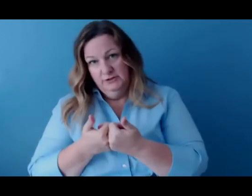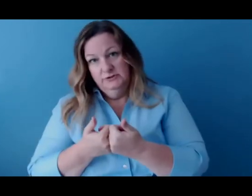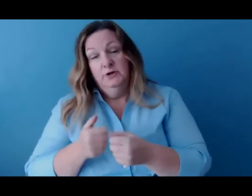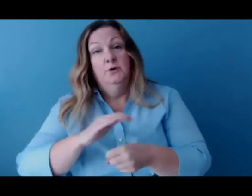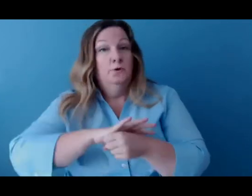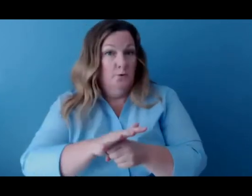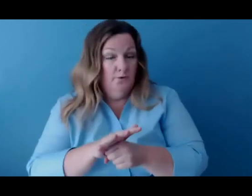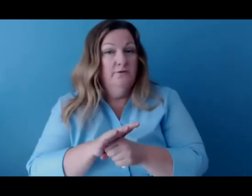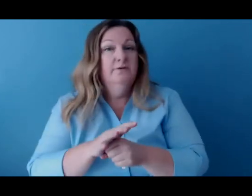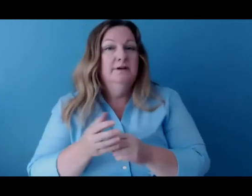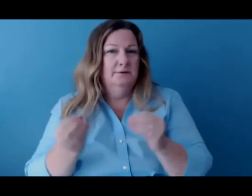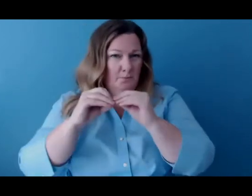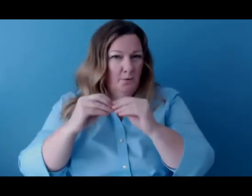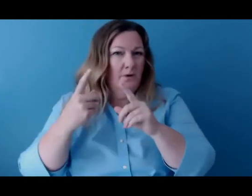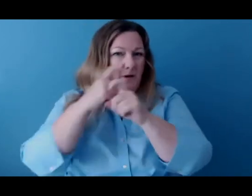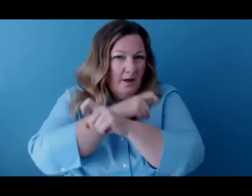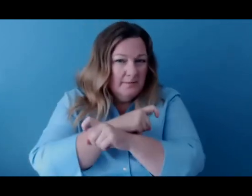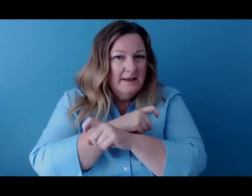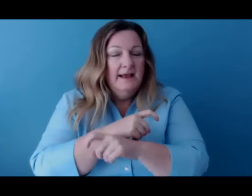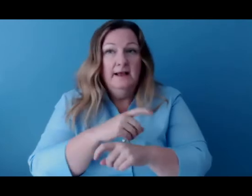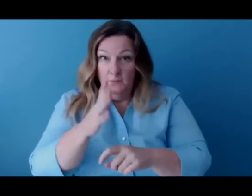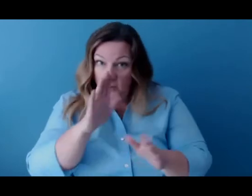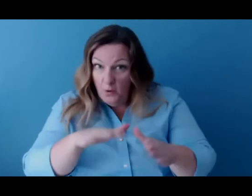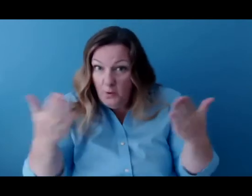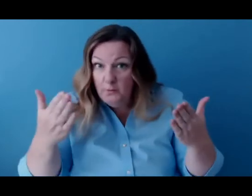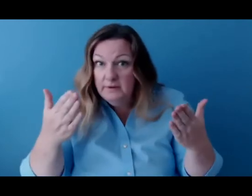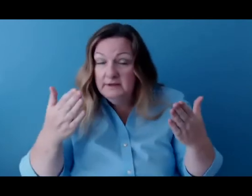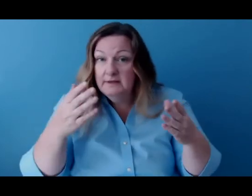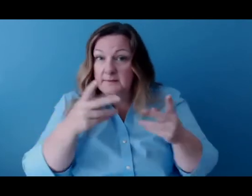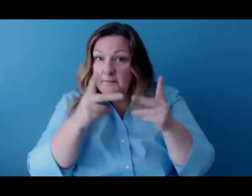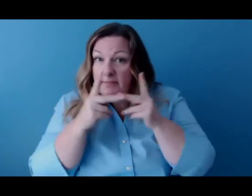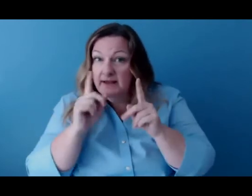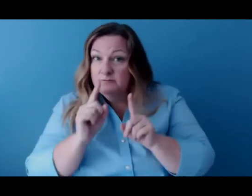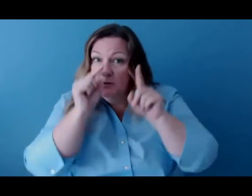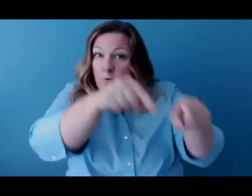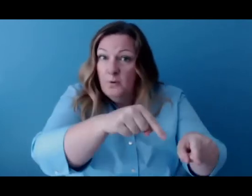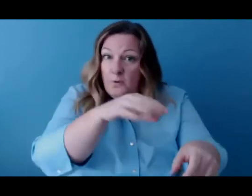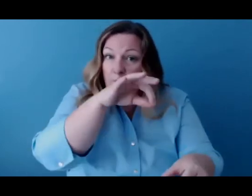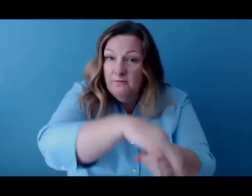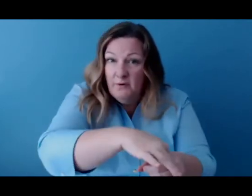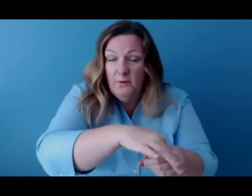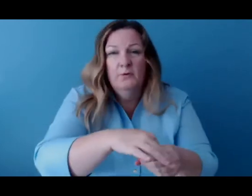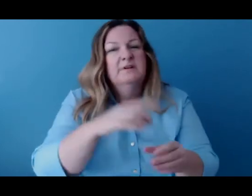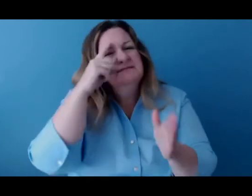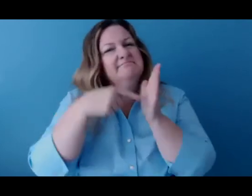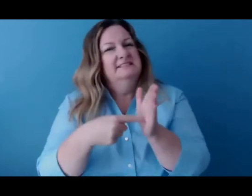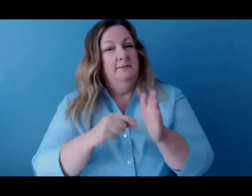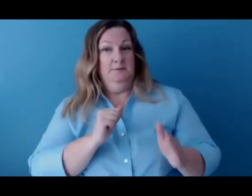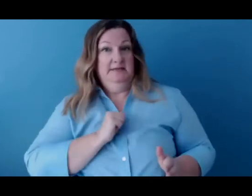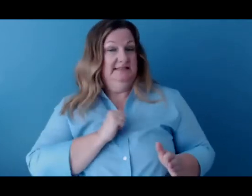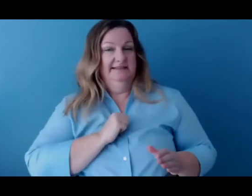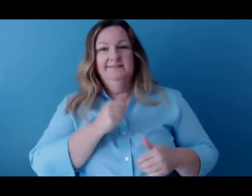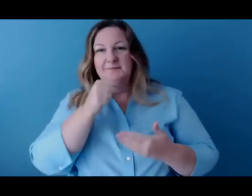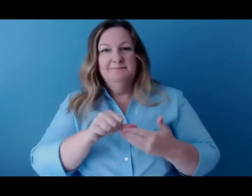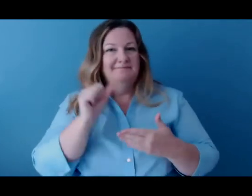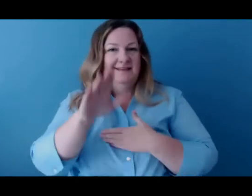more complicated whether polling places are going to be open or not. You know, someone like myself, I can't do mail-in voting because, you